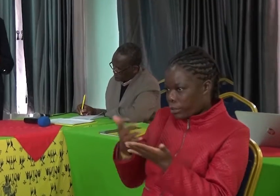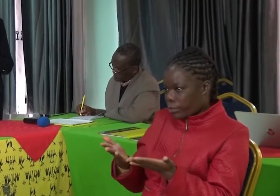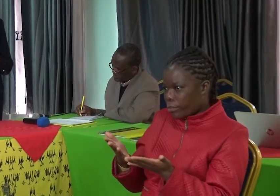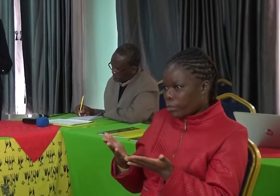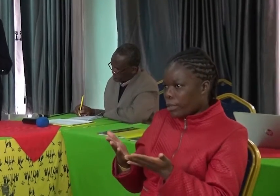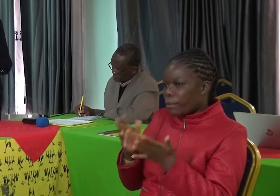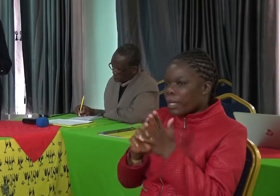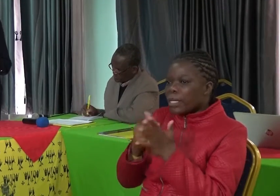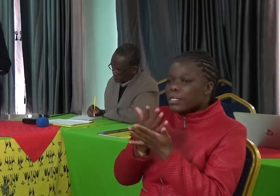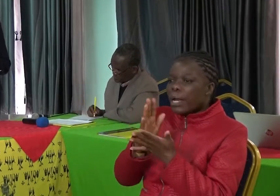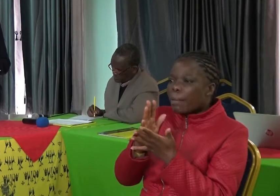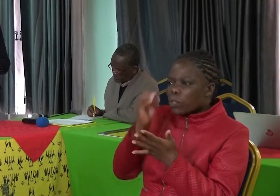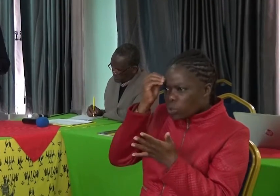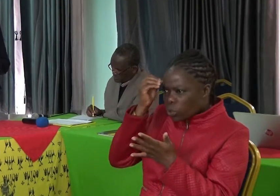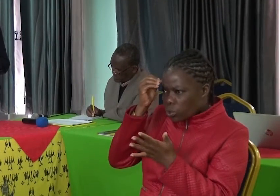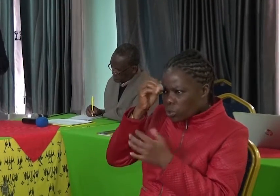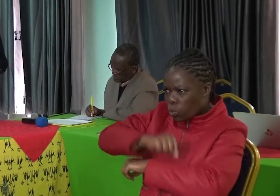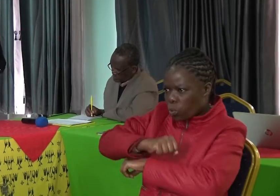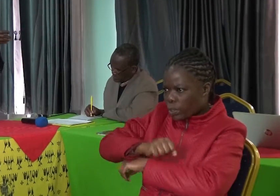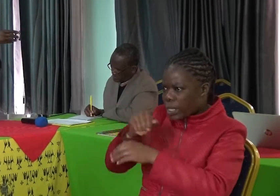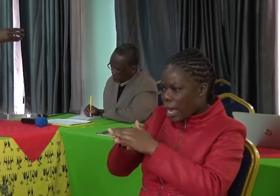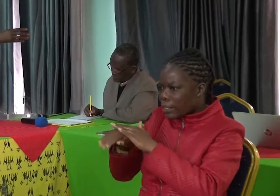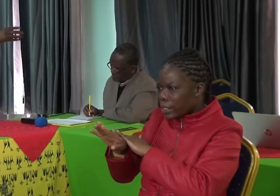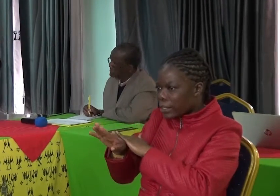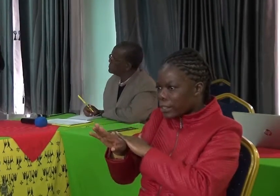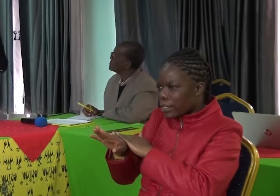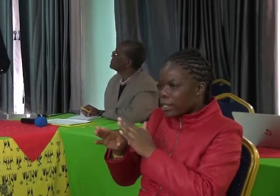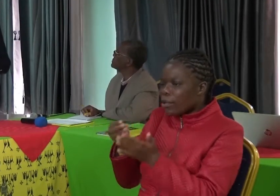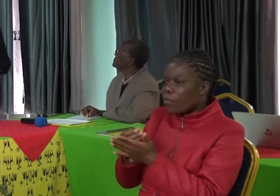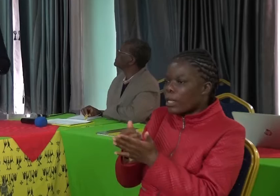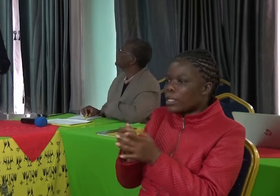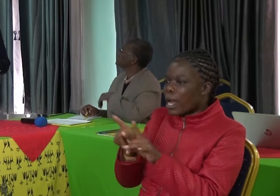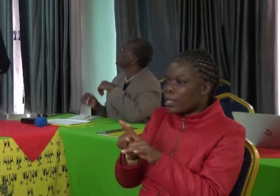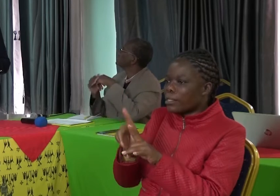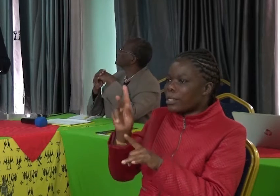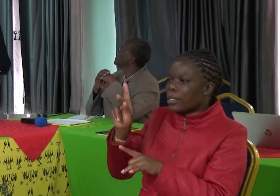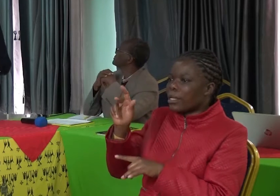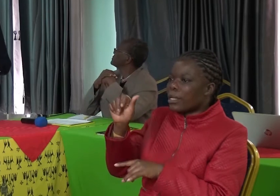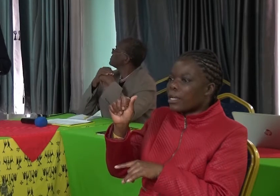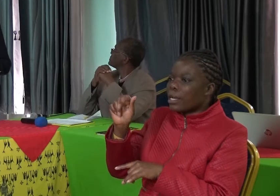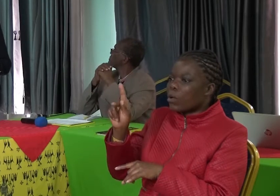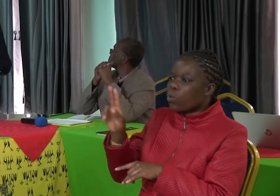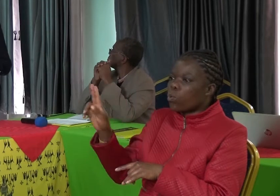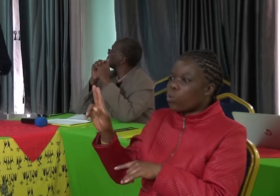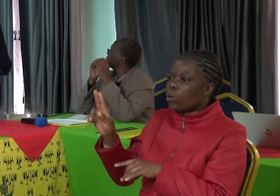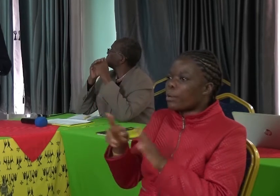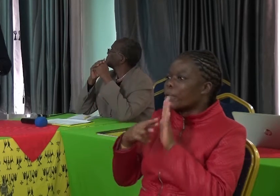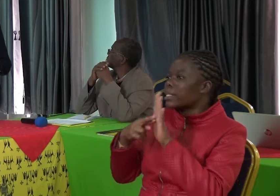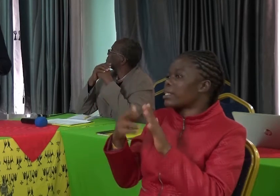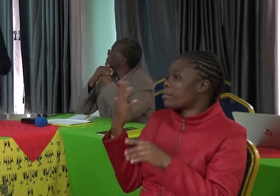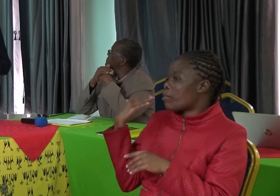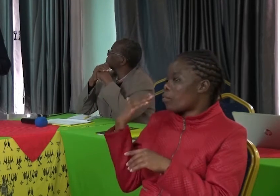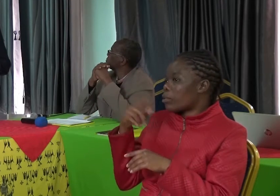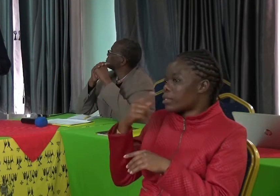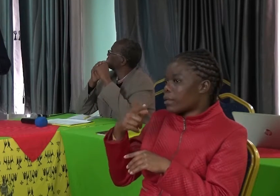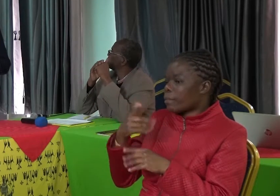have not yet accessed the financial resources as Madam Kavu presented. They have not yet accessed their resources. So where are